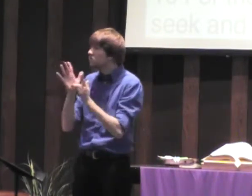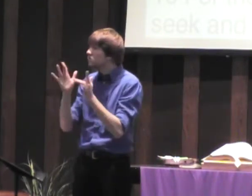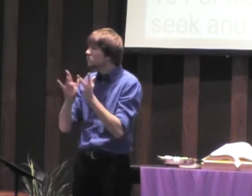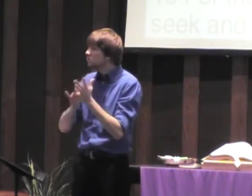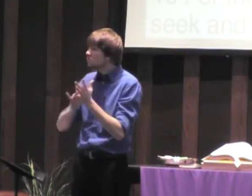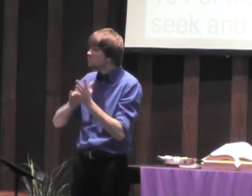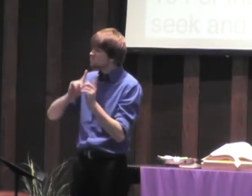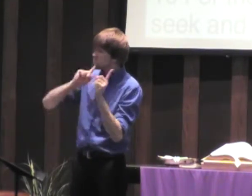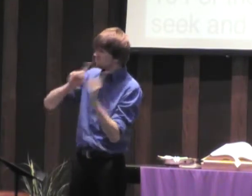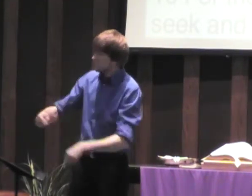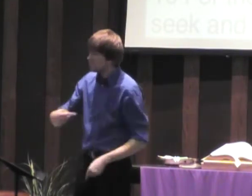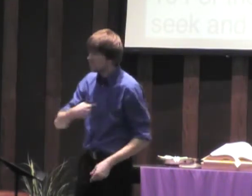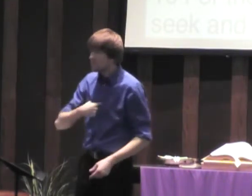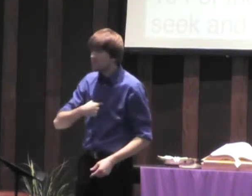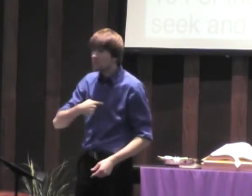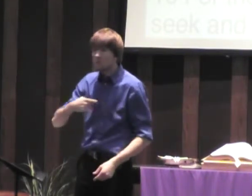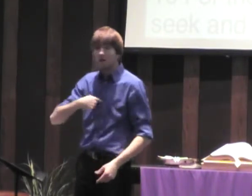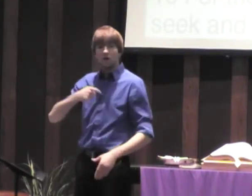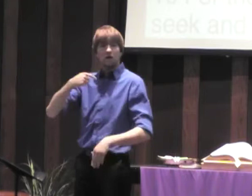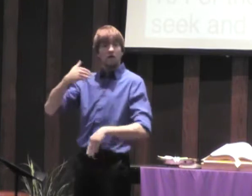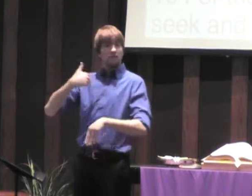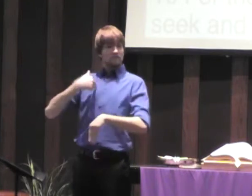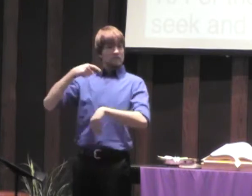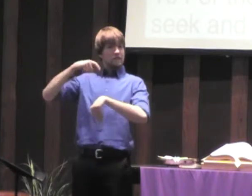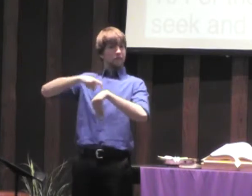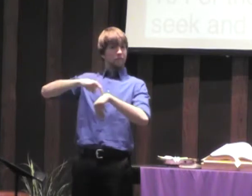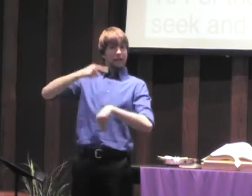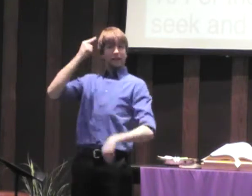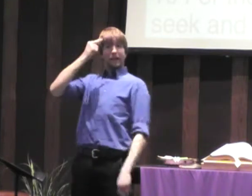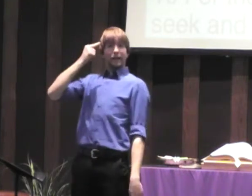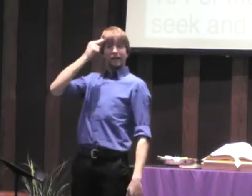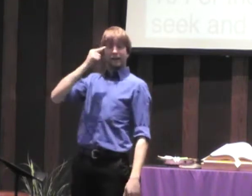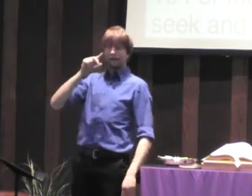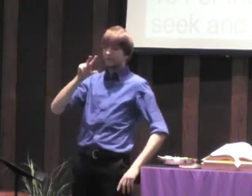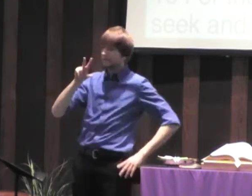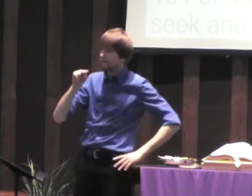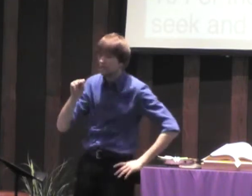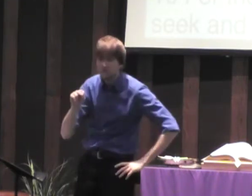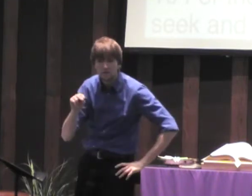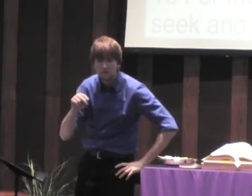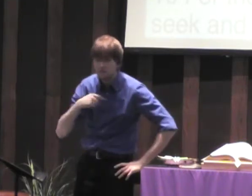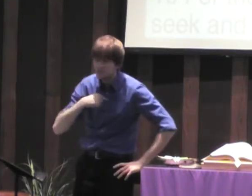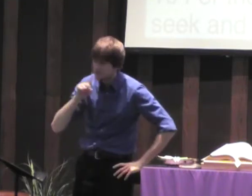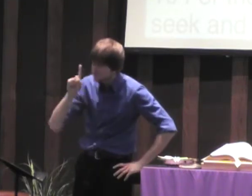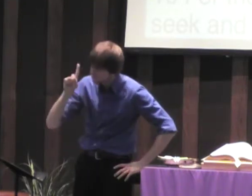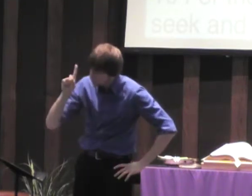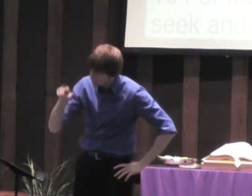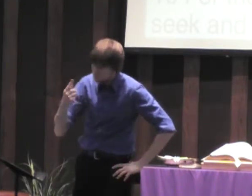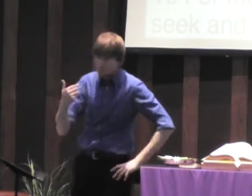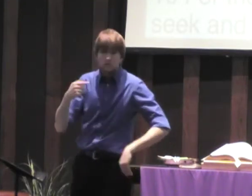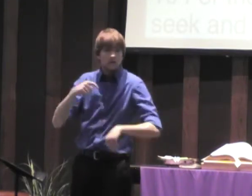person, but Jesus commanded me. And I didn't have time to think about